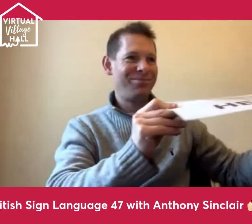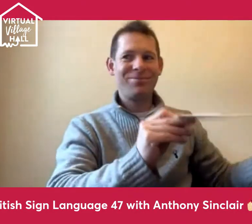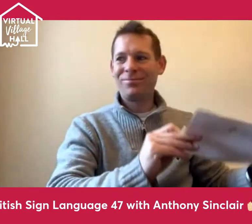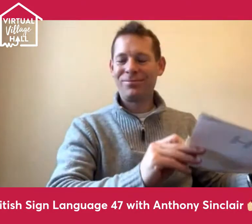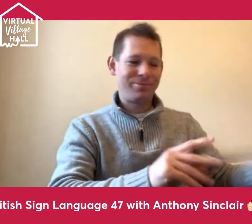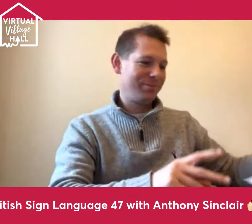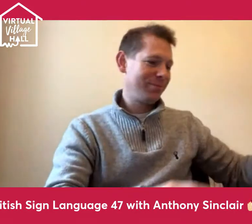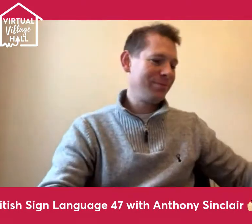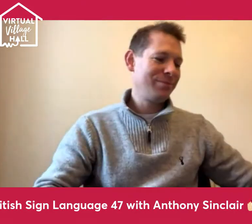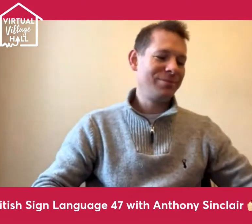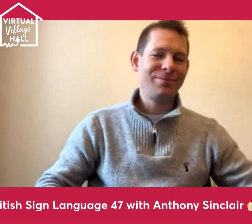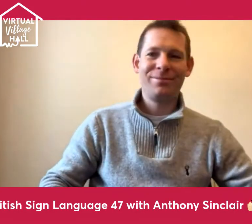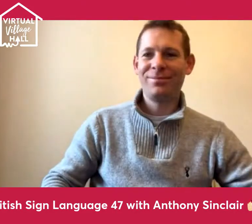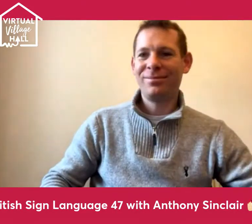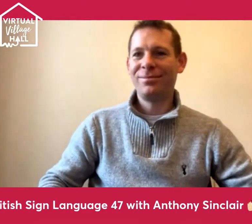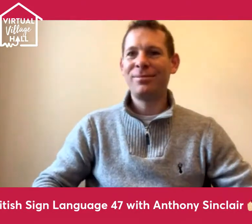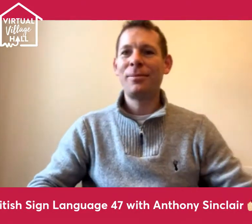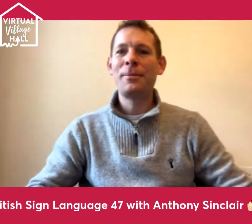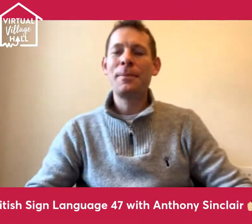Oh, that's the wrong topic.